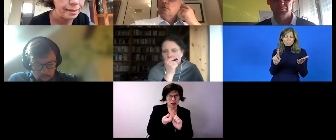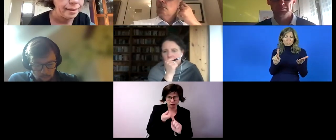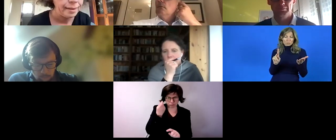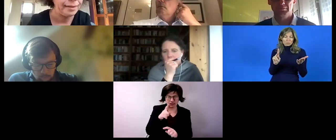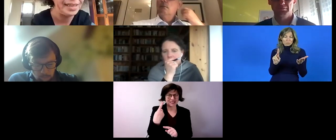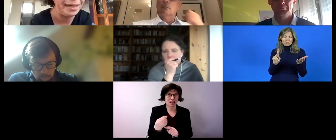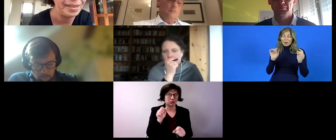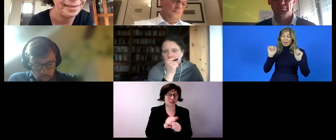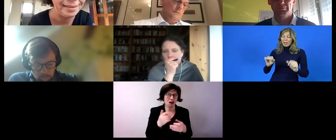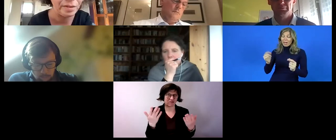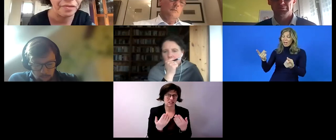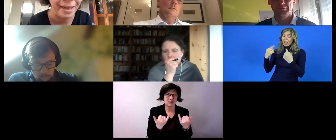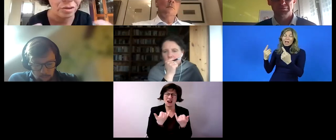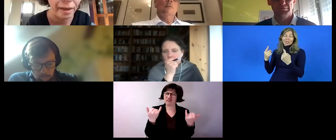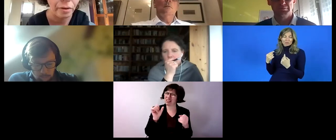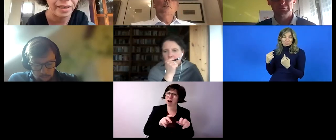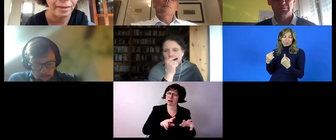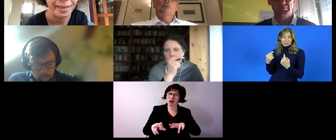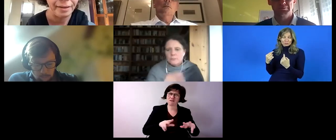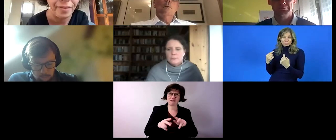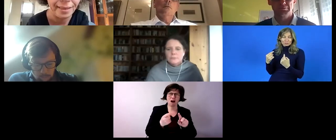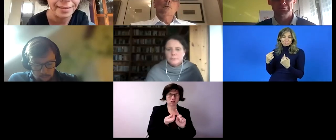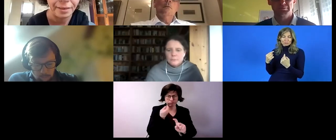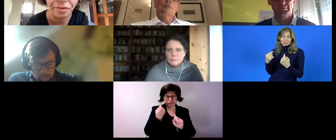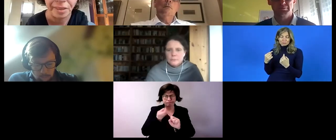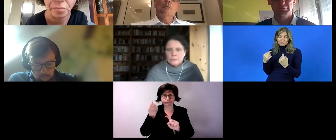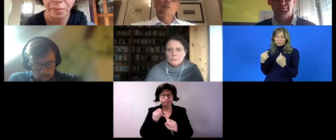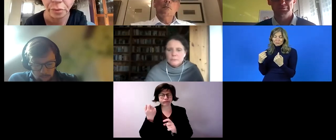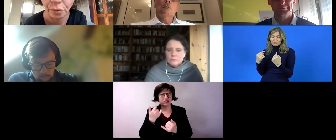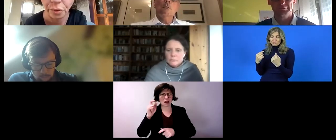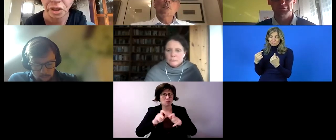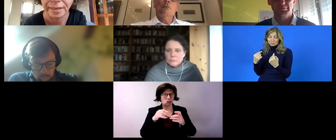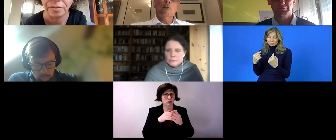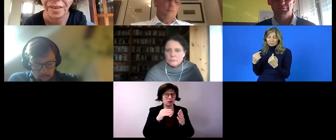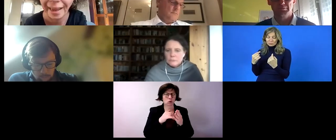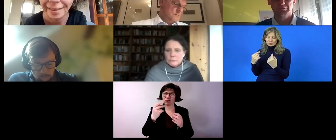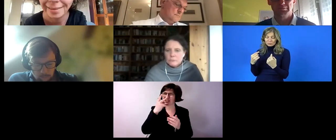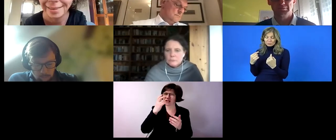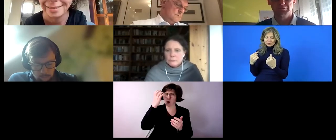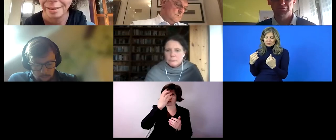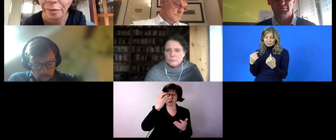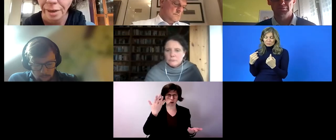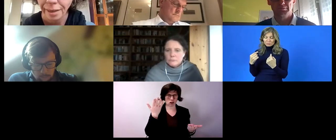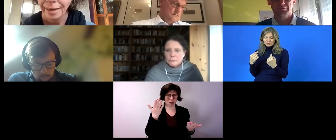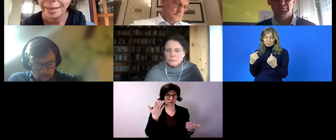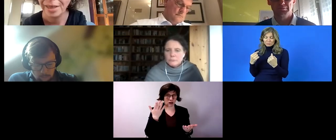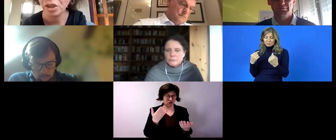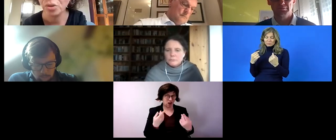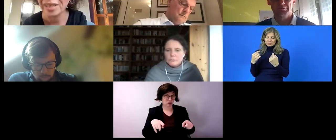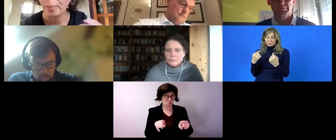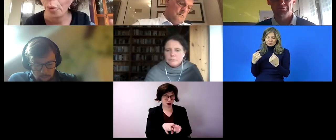answers as to um the abilities of uh persons with